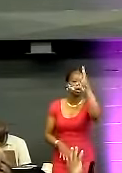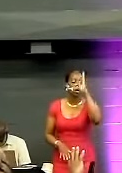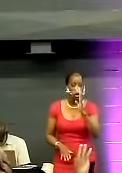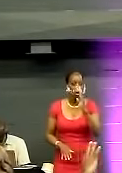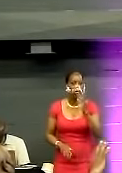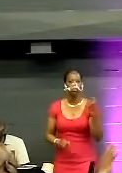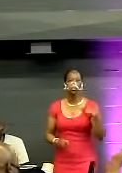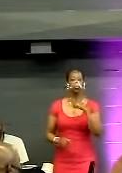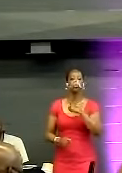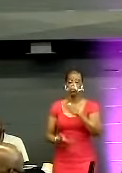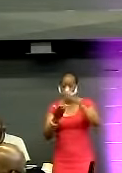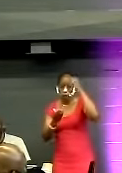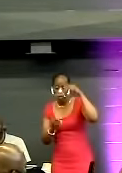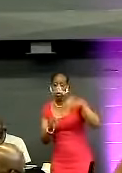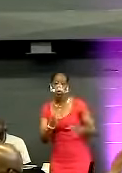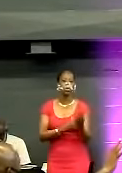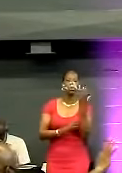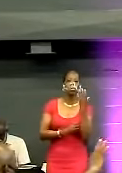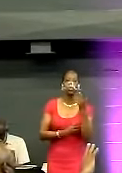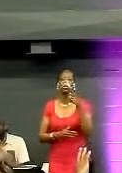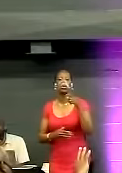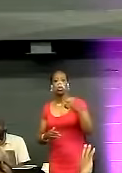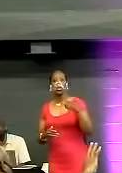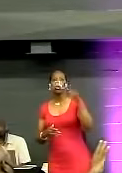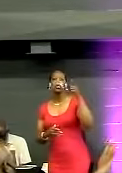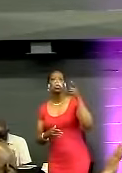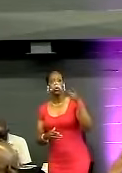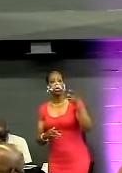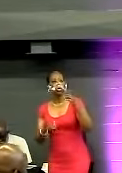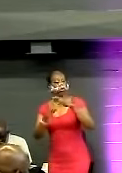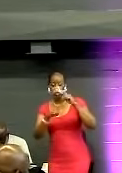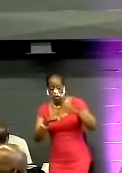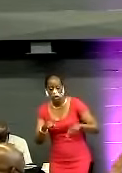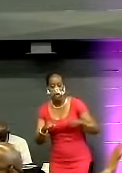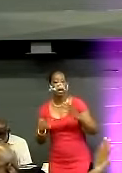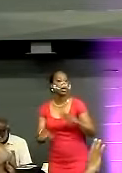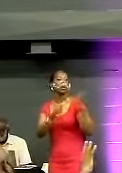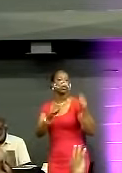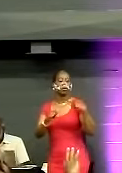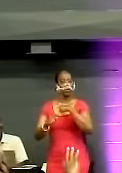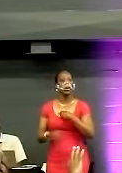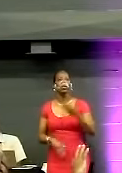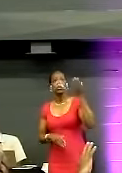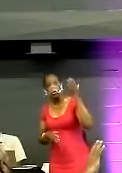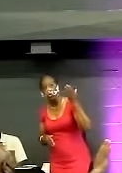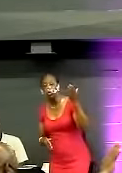We learned this morning you've been our Ebenezer. You've been our help, God. Hey,